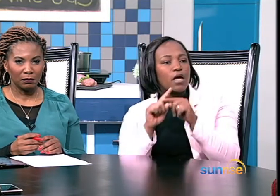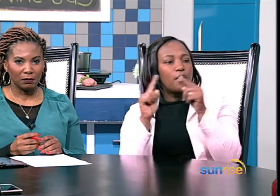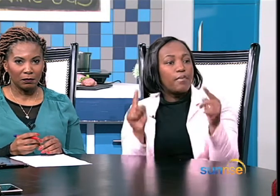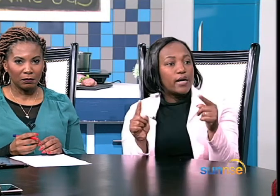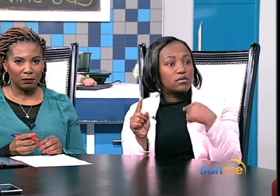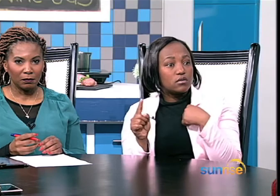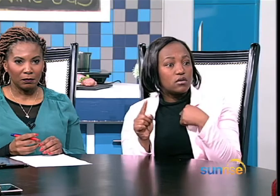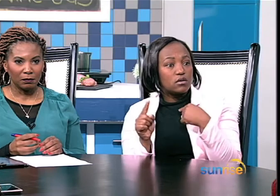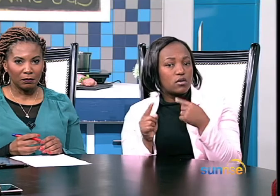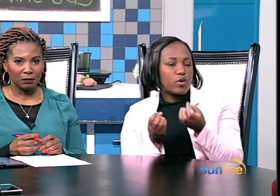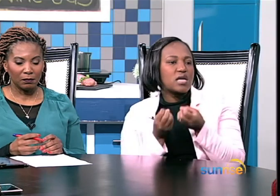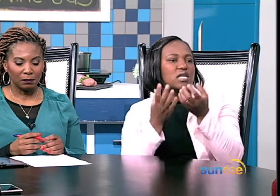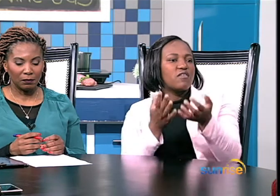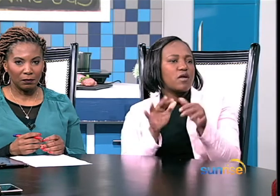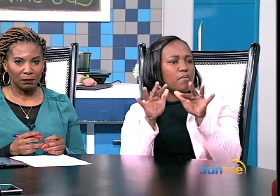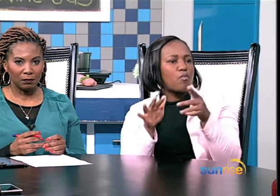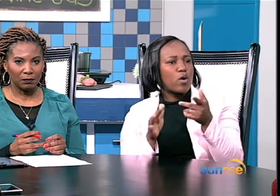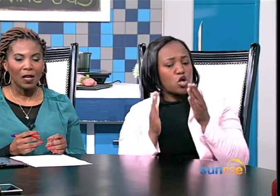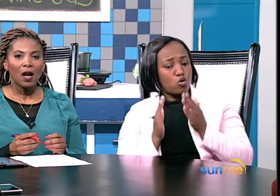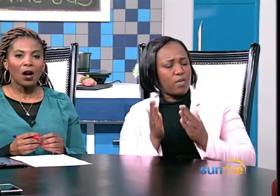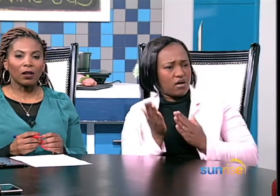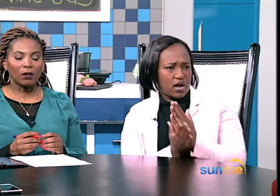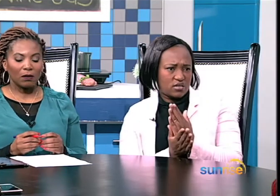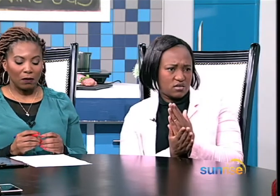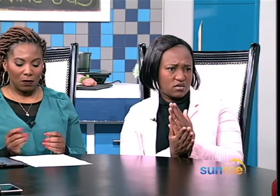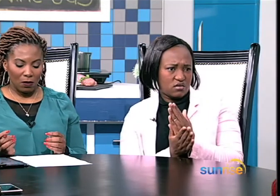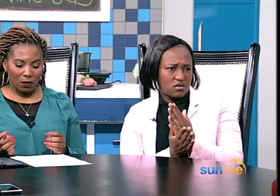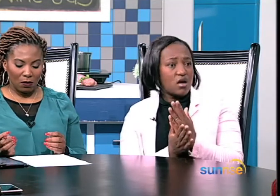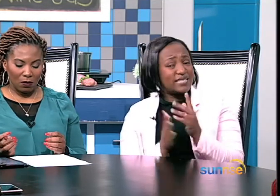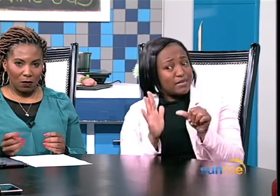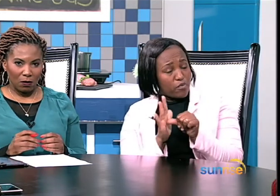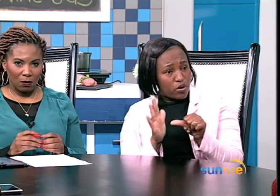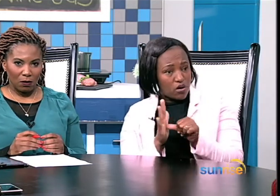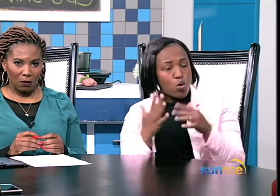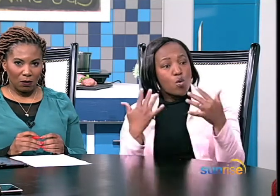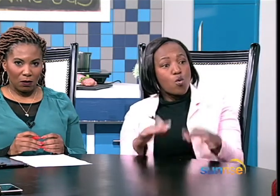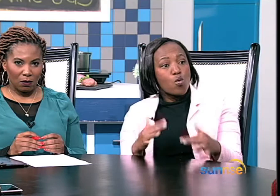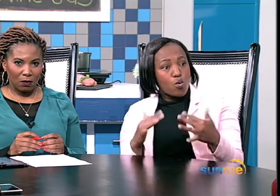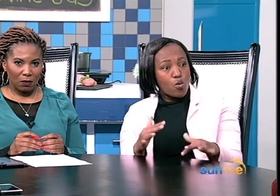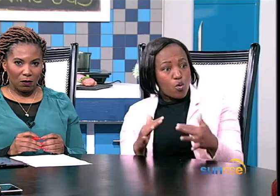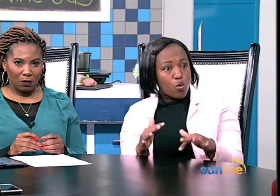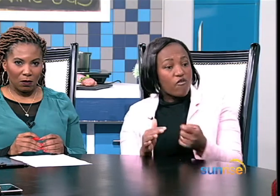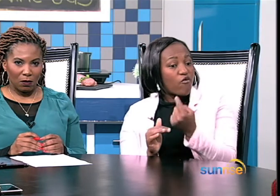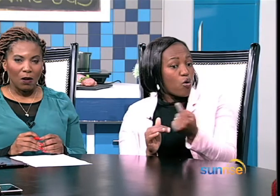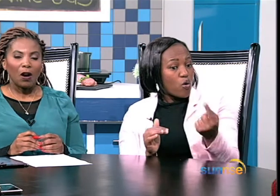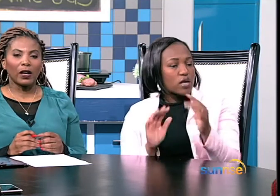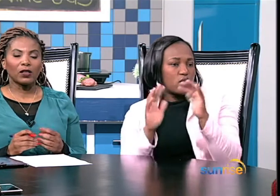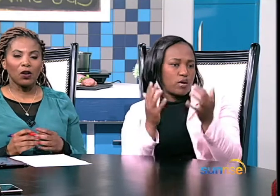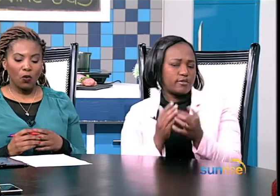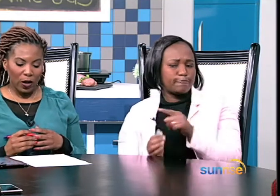giving people their linguistic human rights. That's very important. It's one of the kind in the world, I guess. Okay, so when